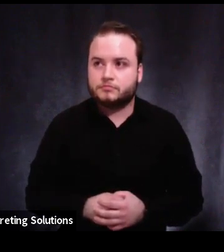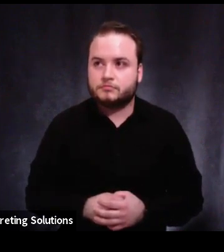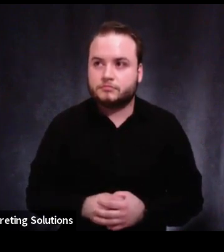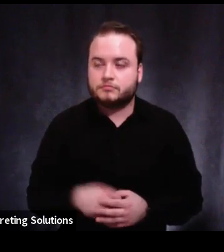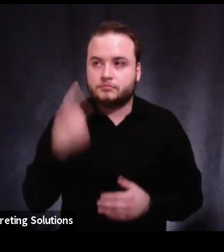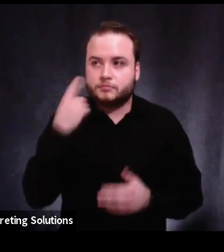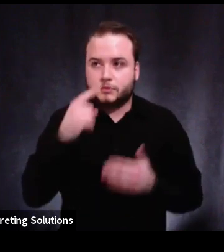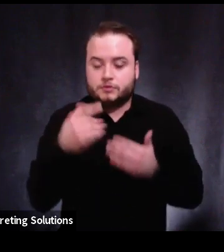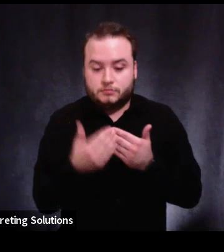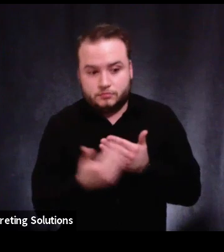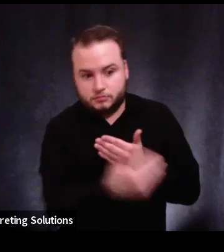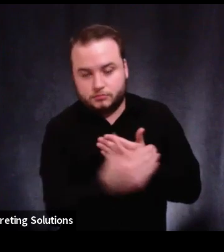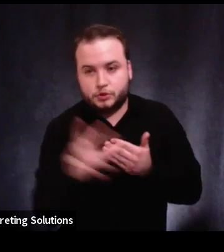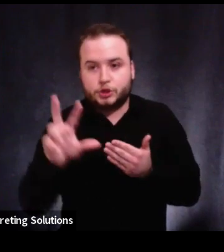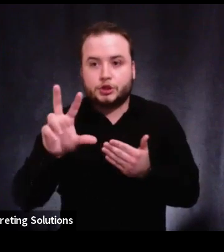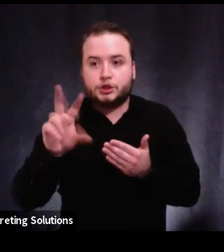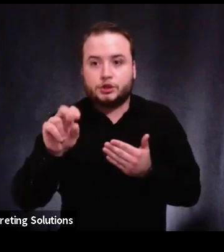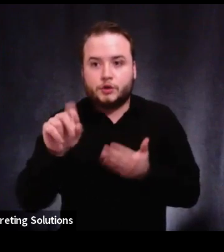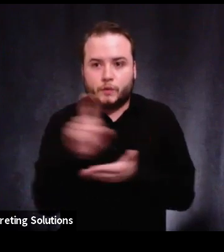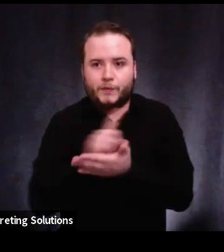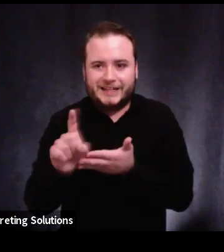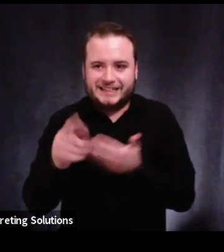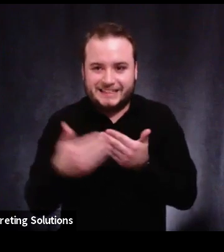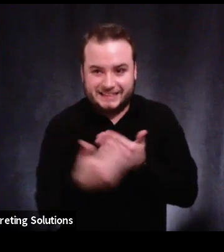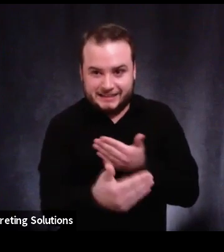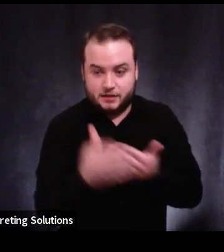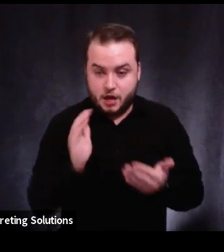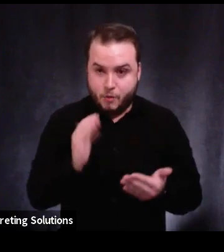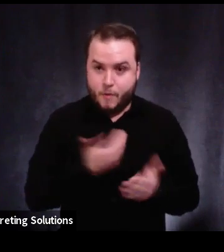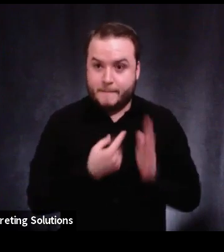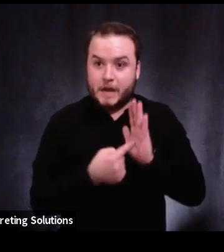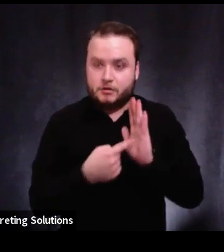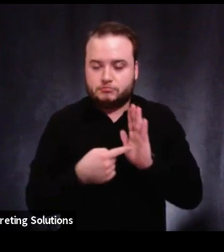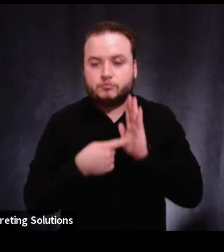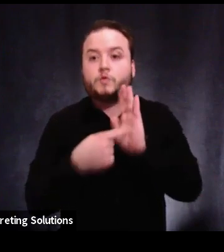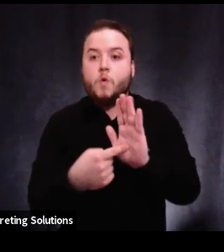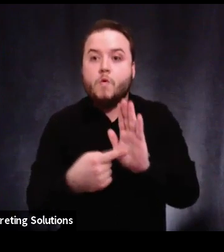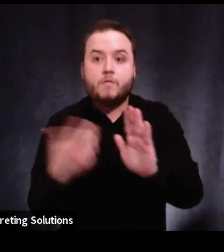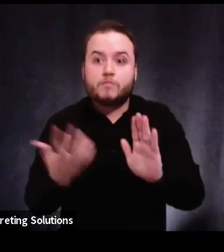the disease through sort of a period of